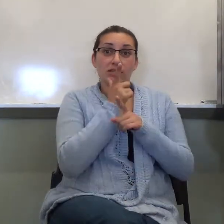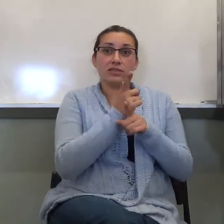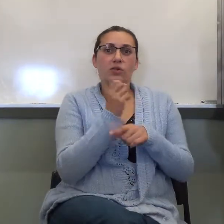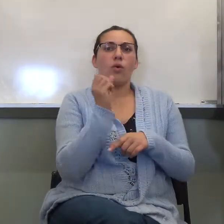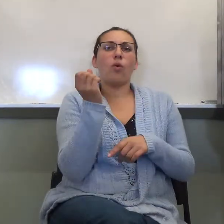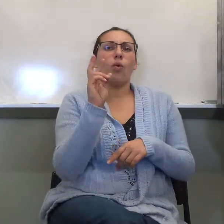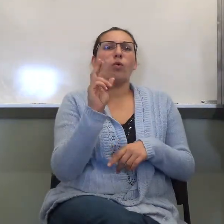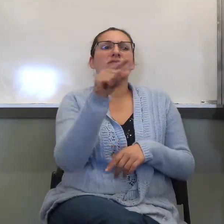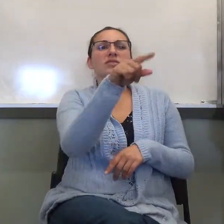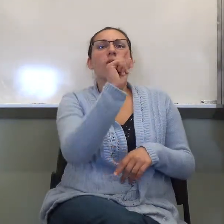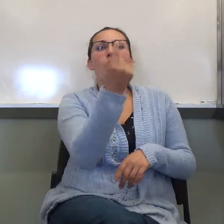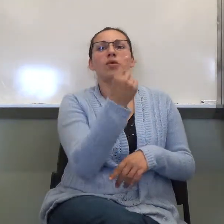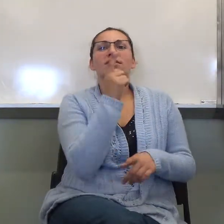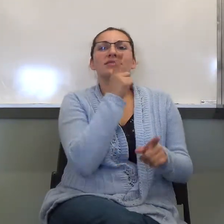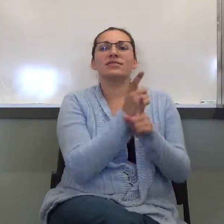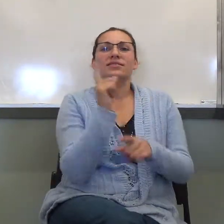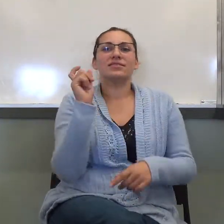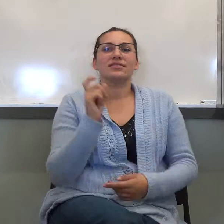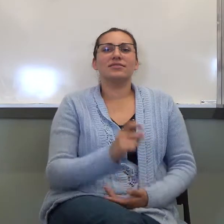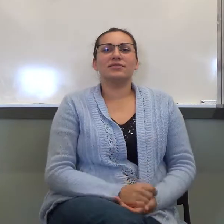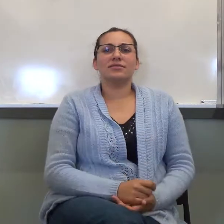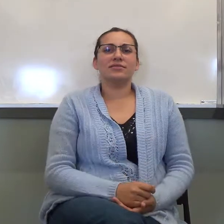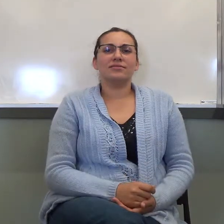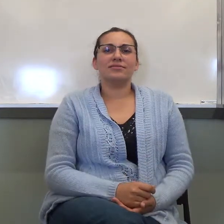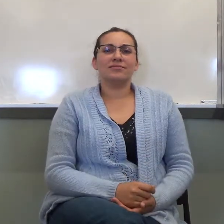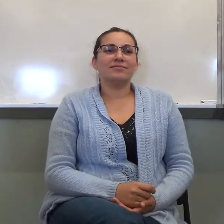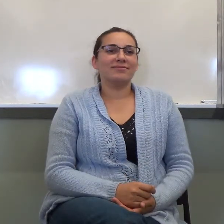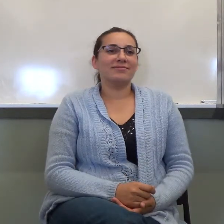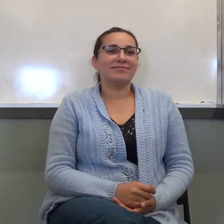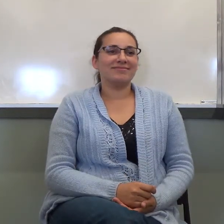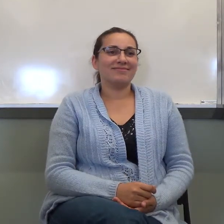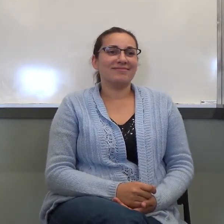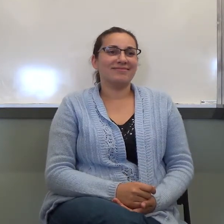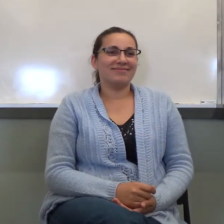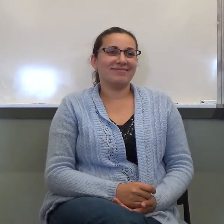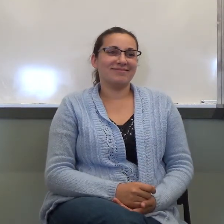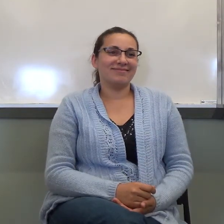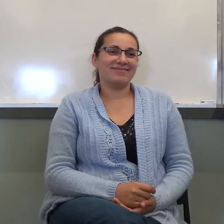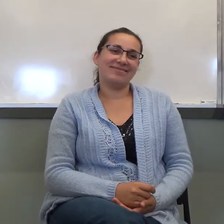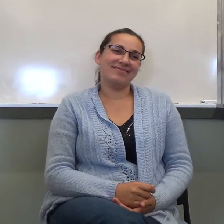larger, which is the 21.6. So this comes out to be a positive 7.5.